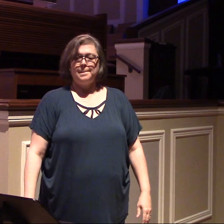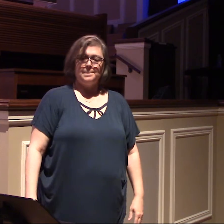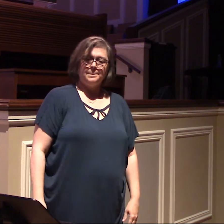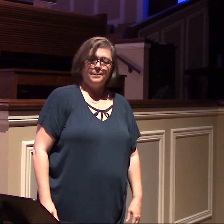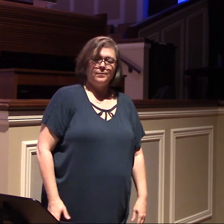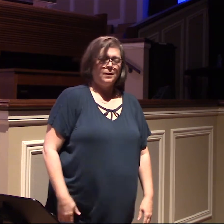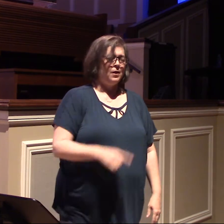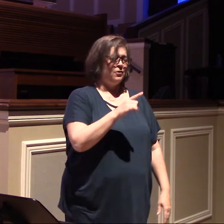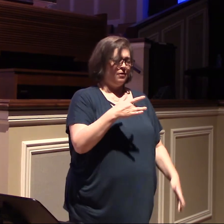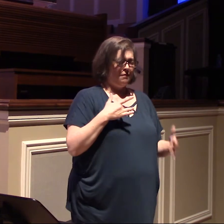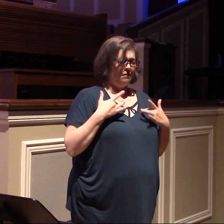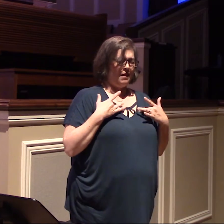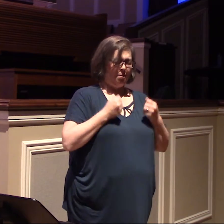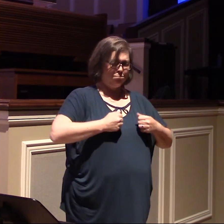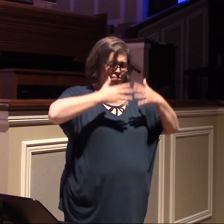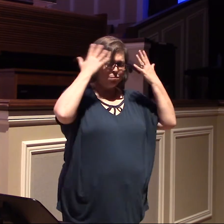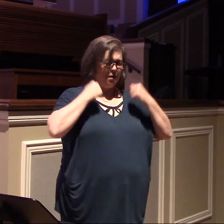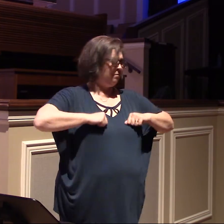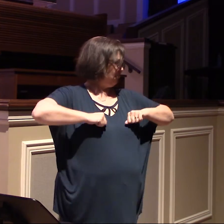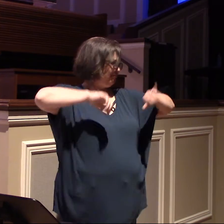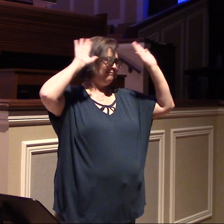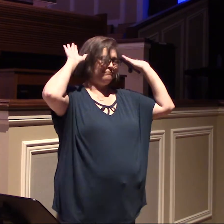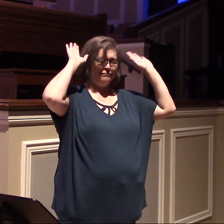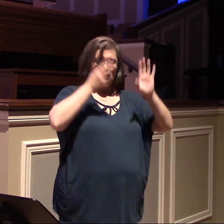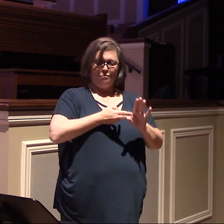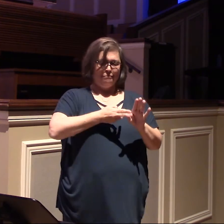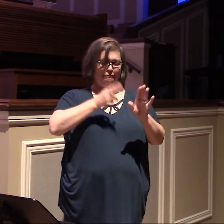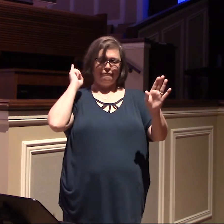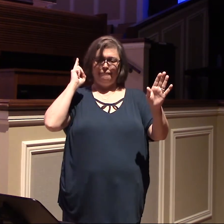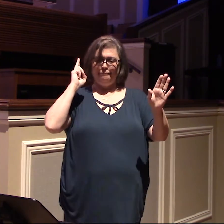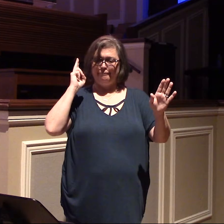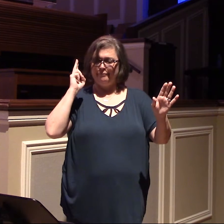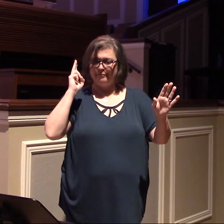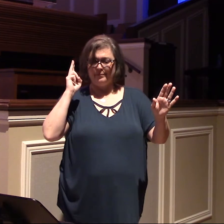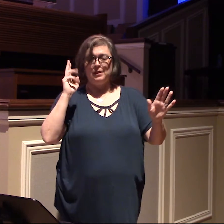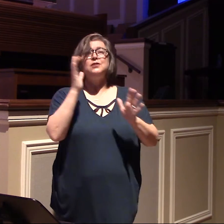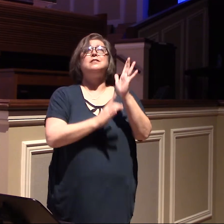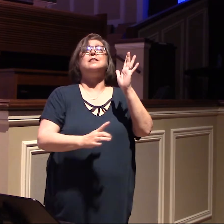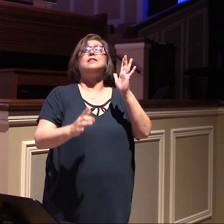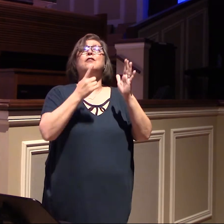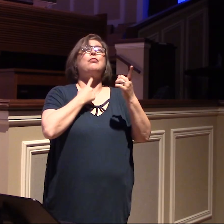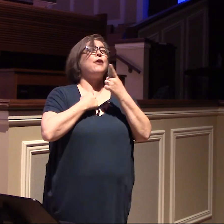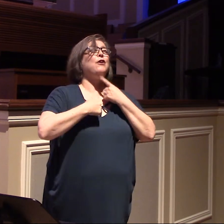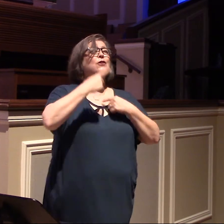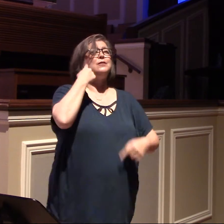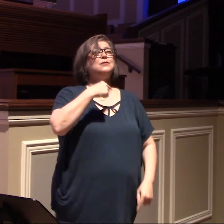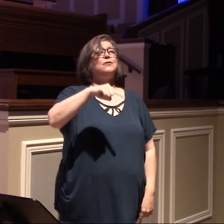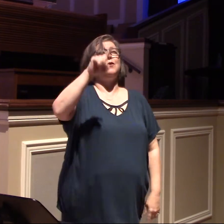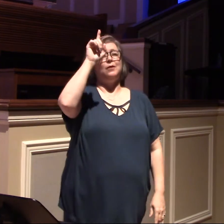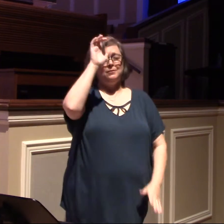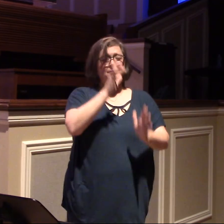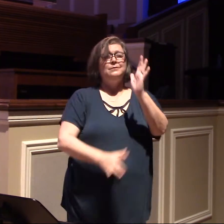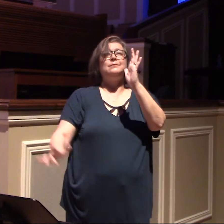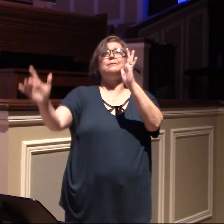And have you come to the end of yourself? Do you thirst for a drink